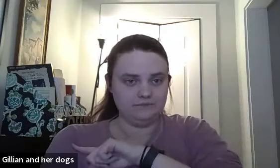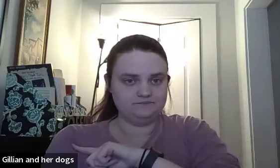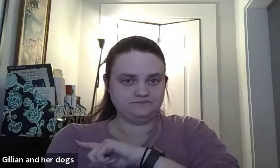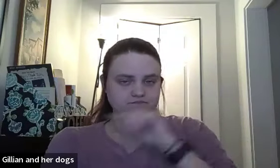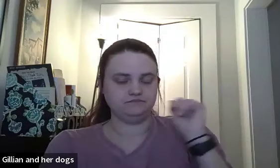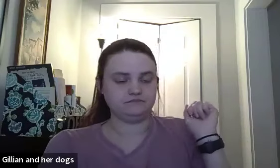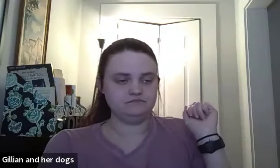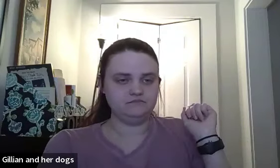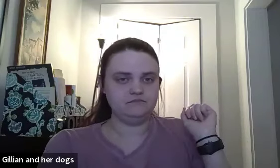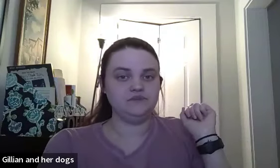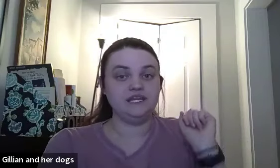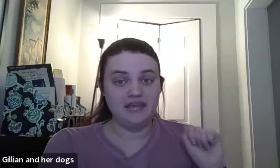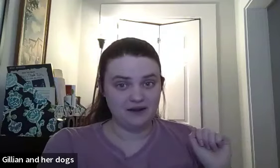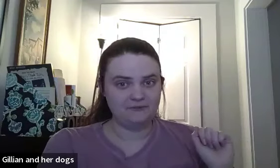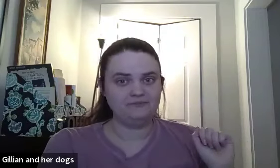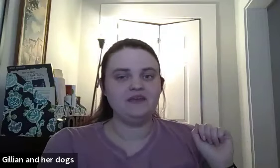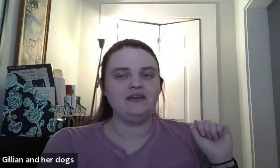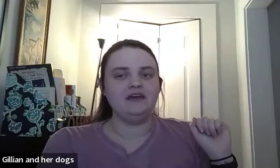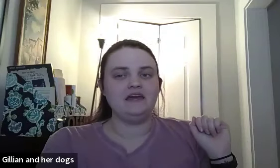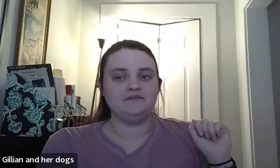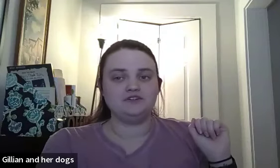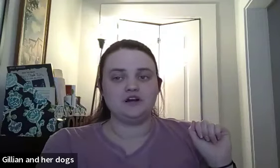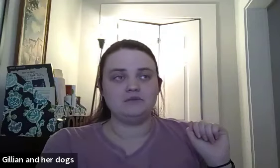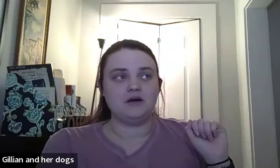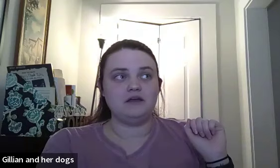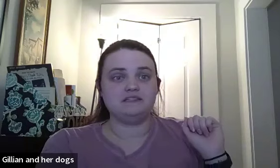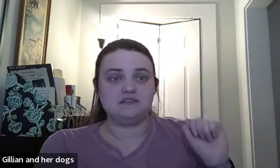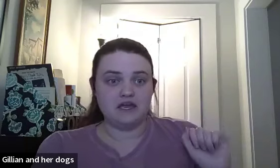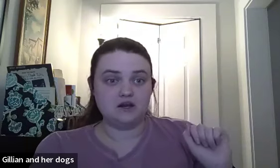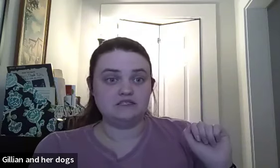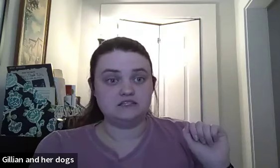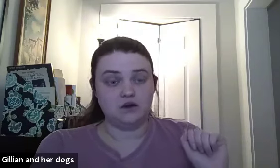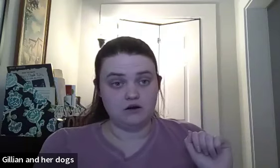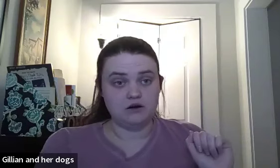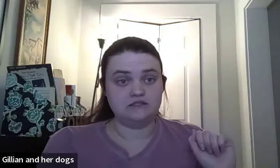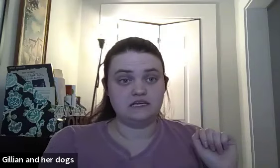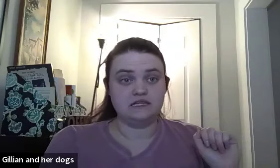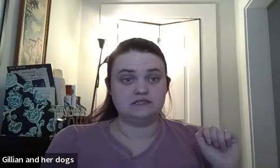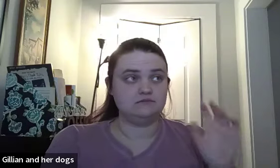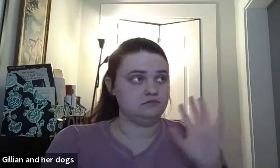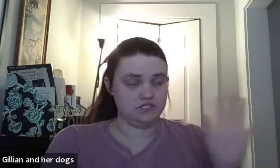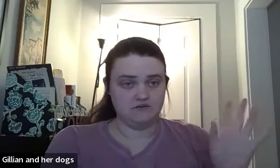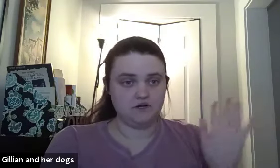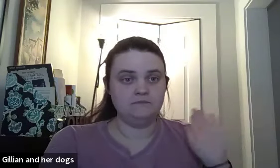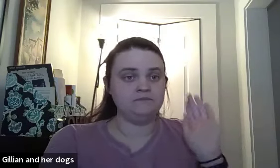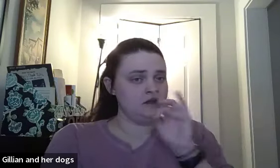we. Now, if you're talking about it's theirs, it's ours, it's whichever,